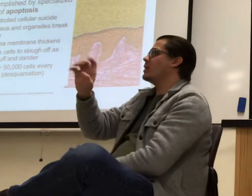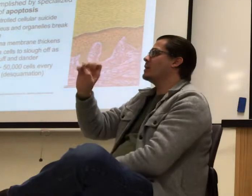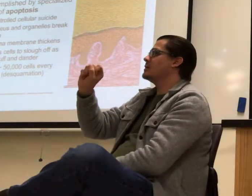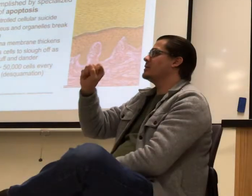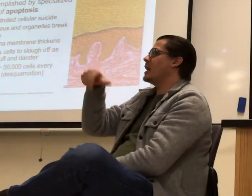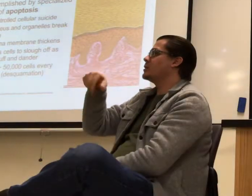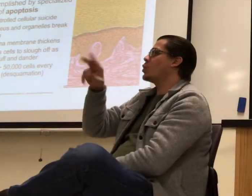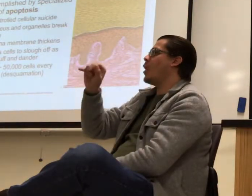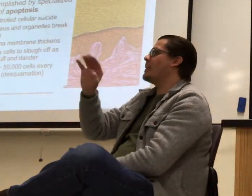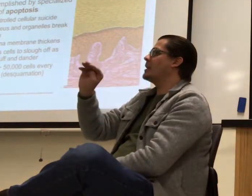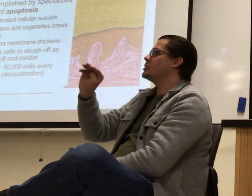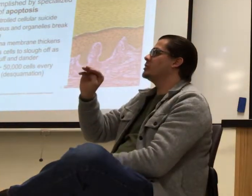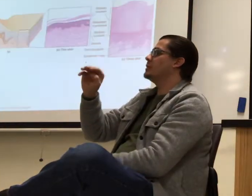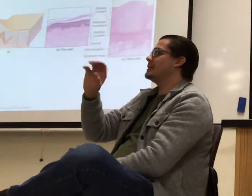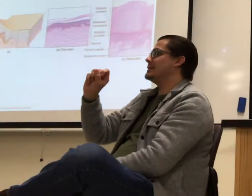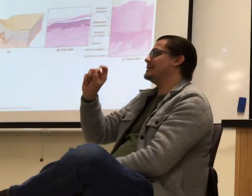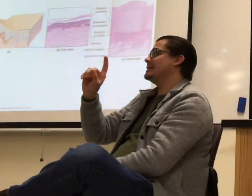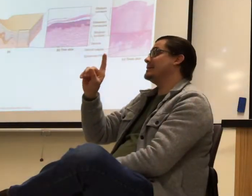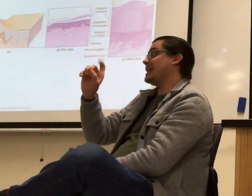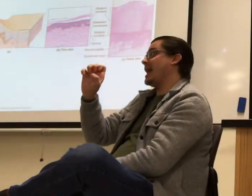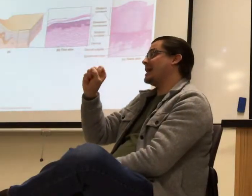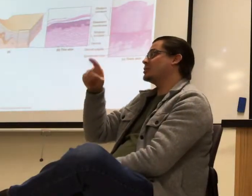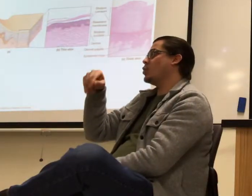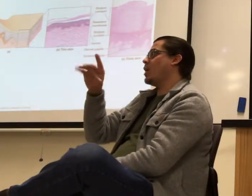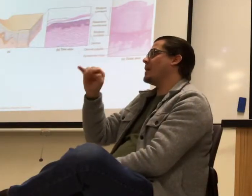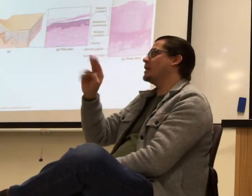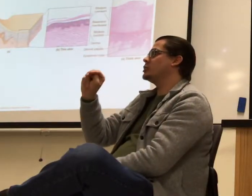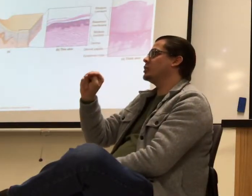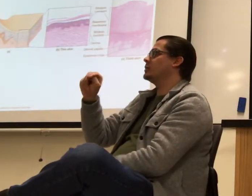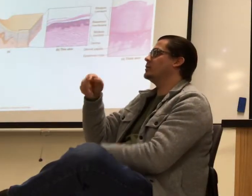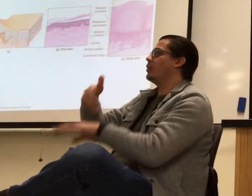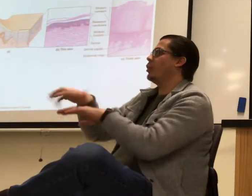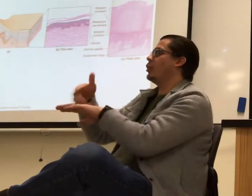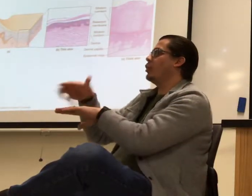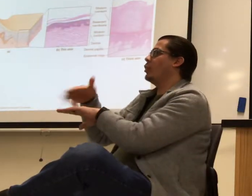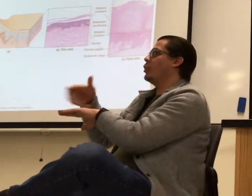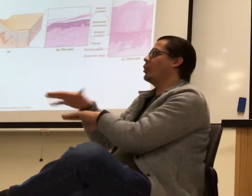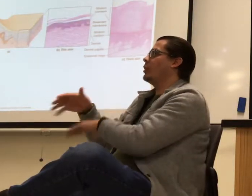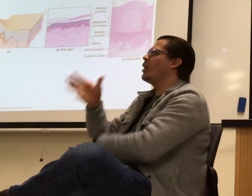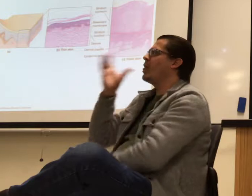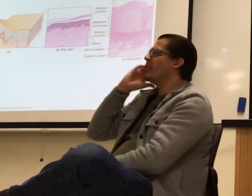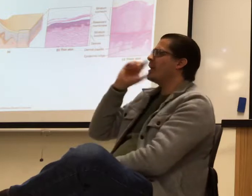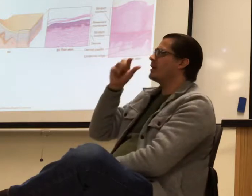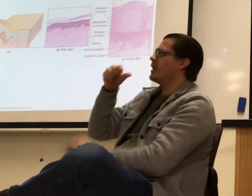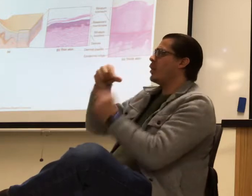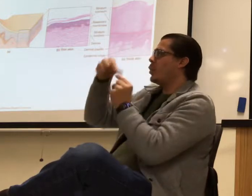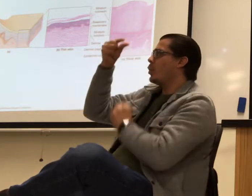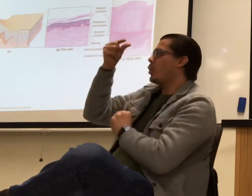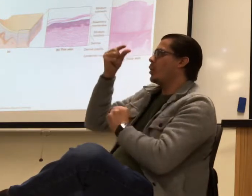before. So there is thick and thin skin. The difference would be